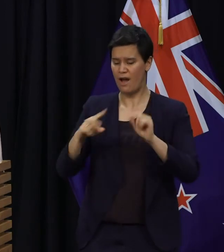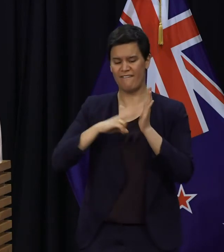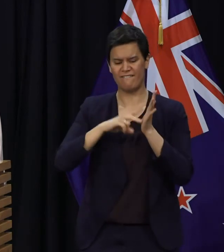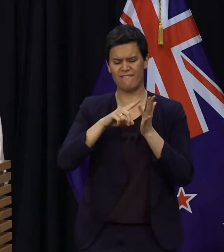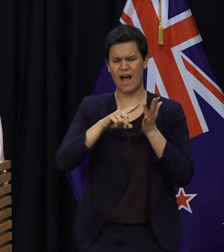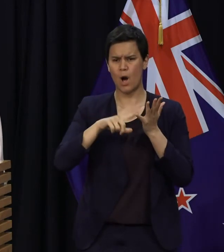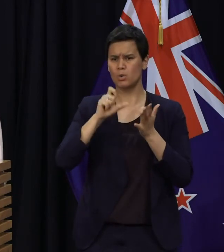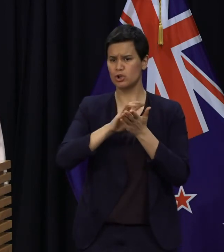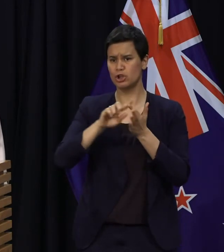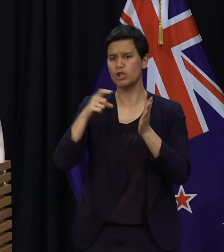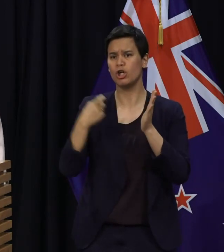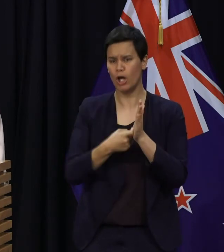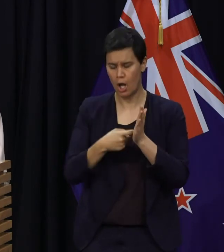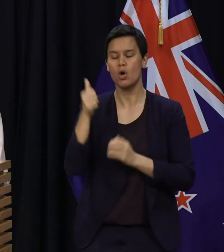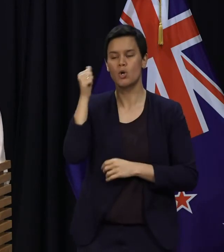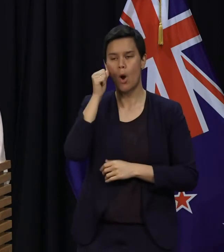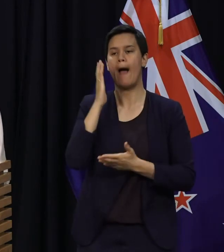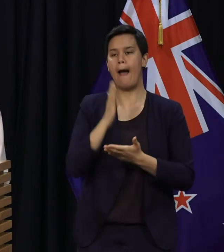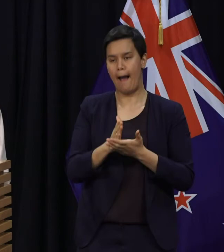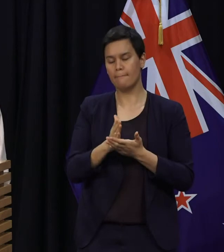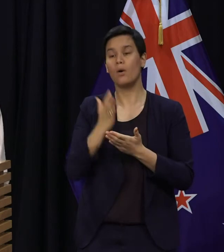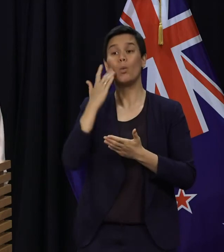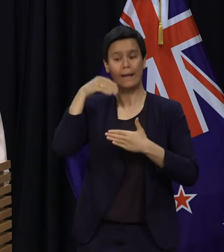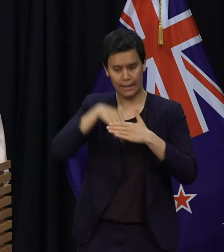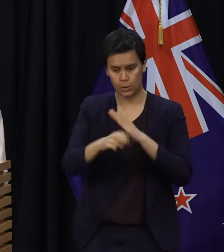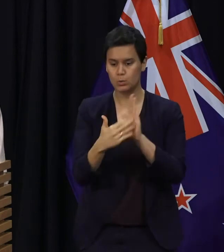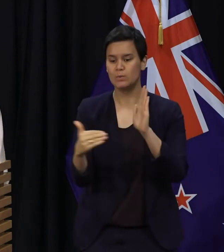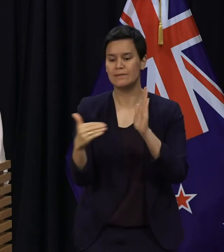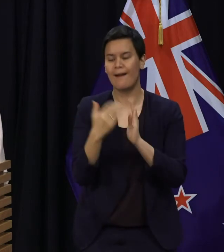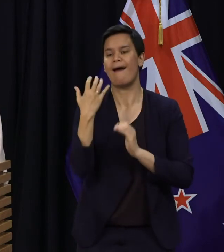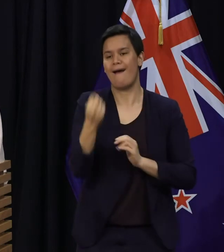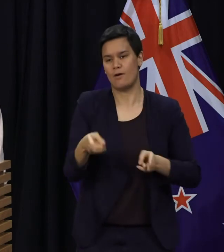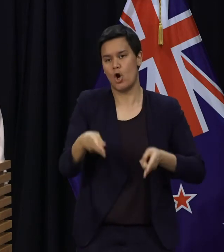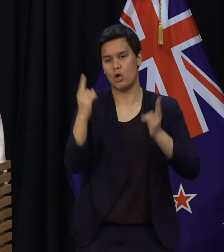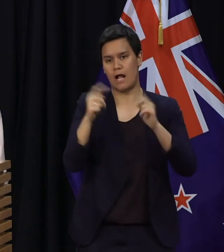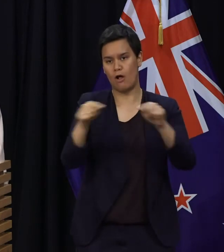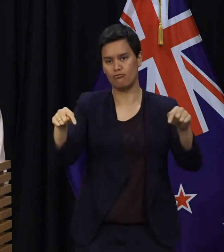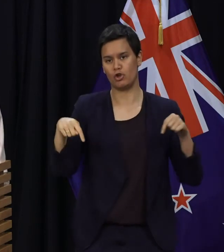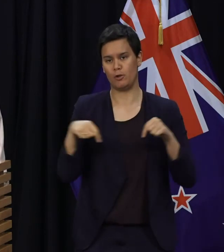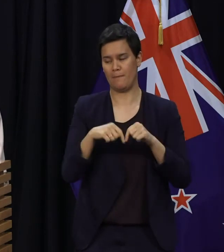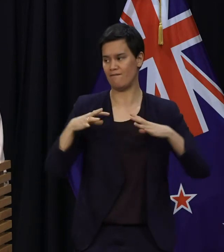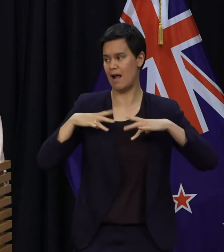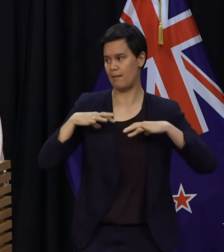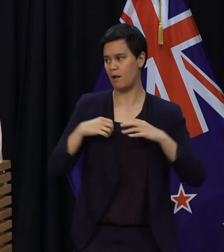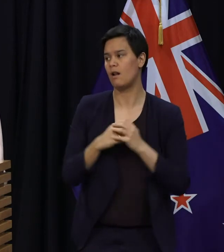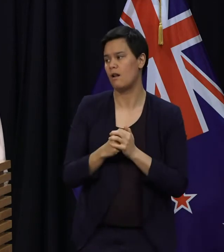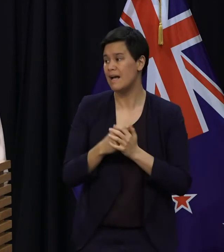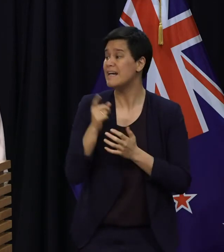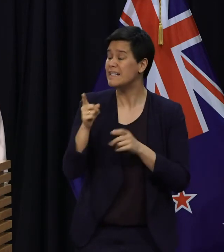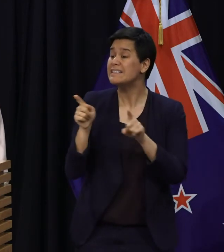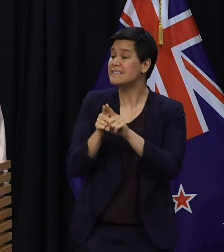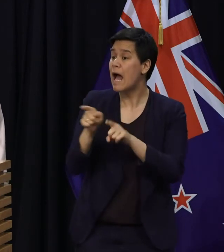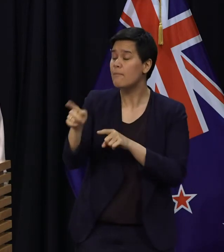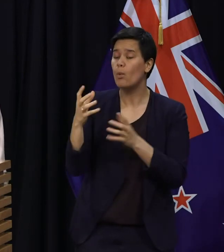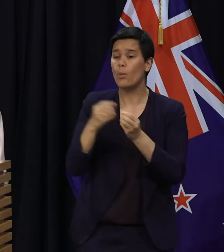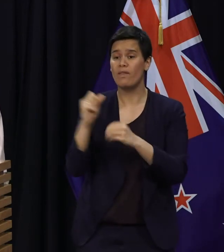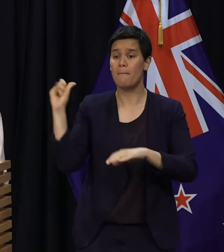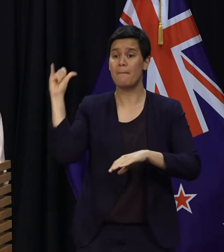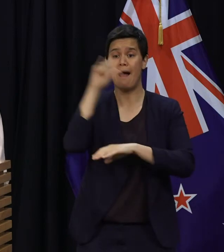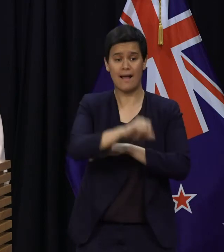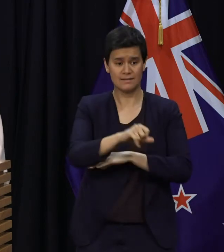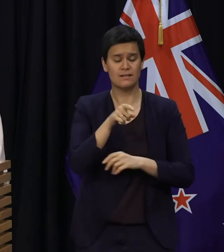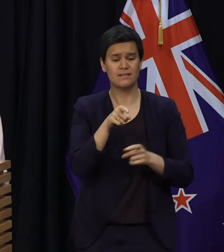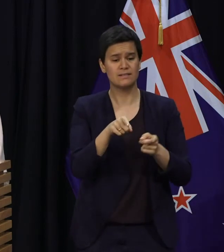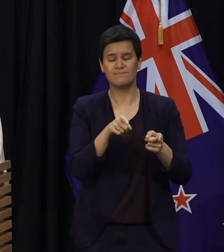can't be guaranteed when you go online that you're going to be able to find an available flight, you can't be guaranteed necessarily with short notice that you will be able to